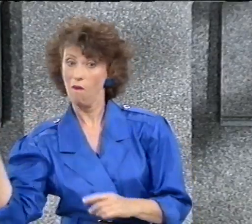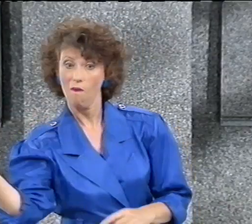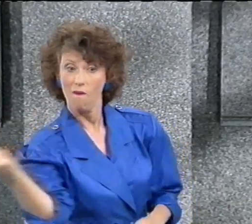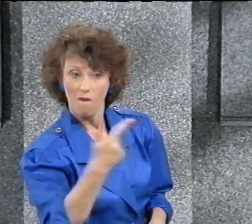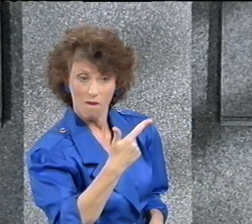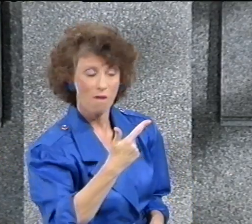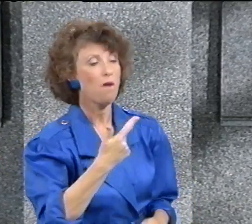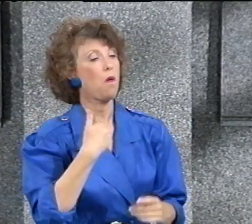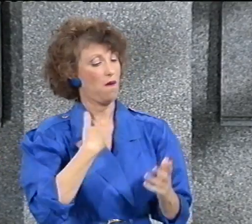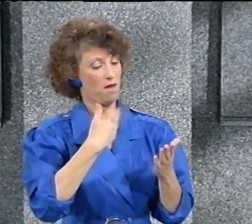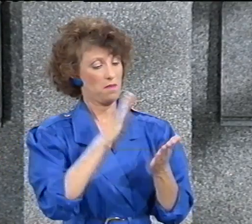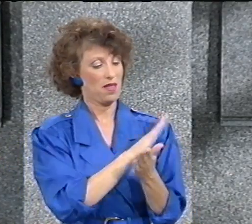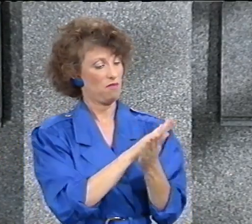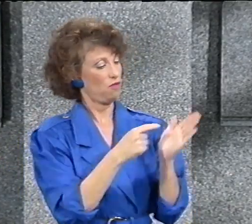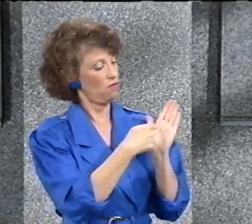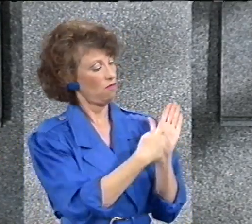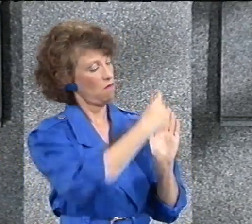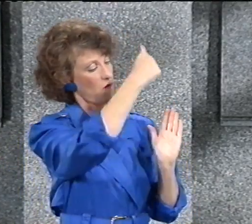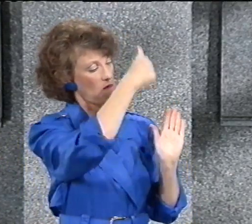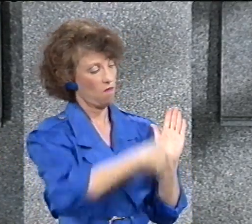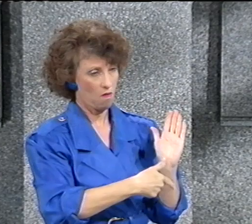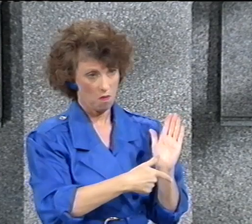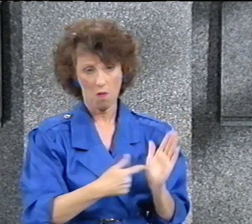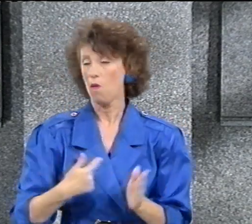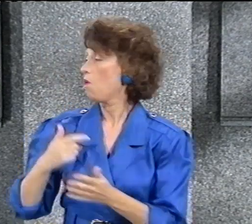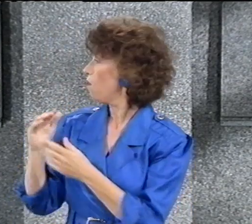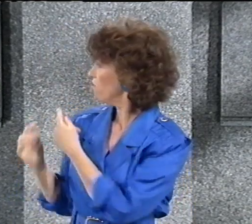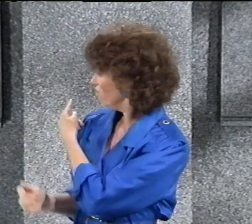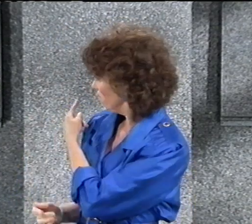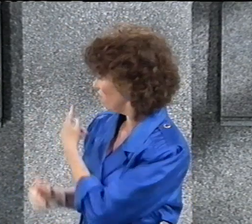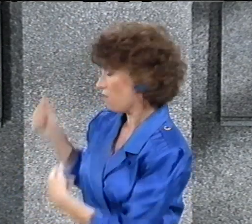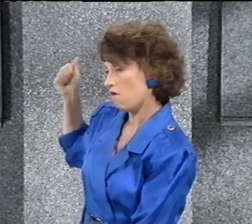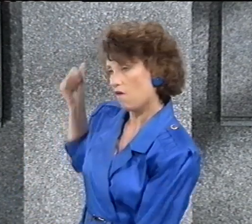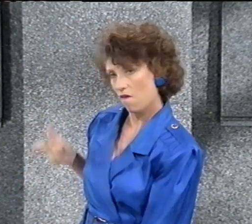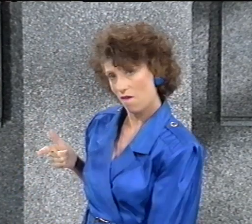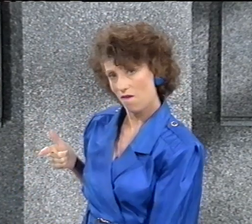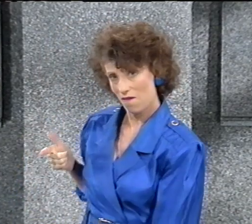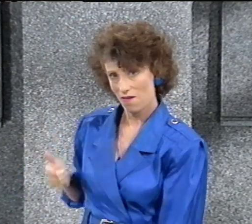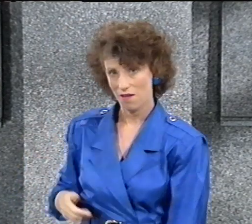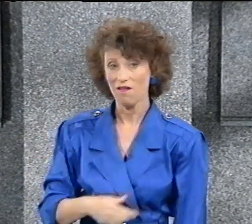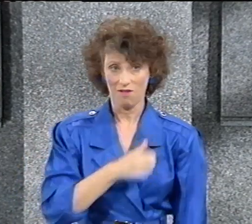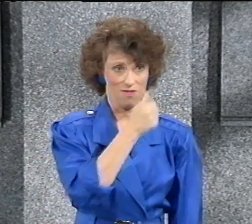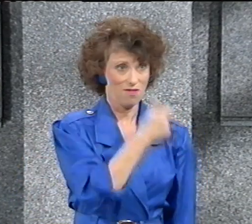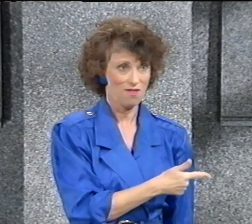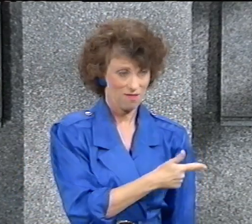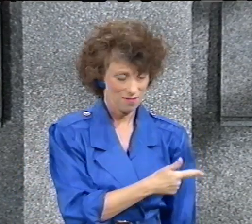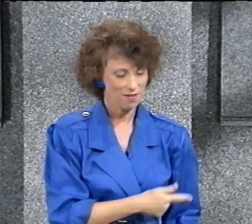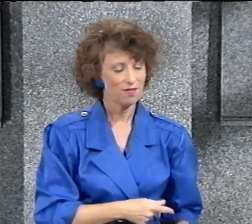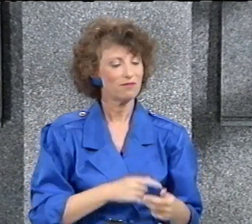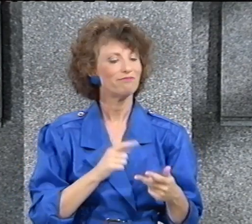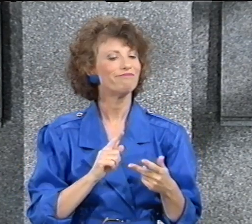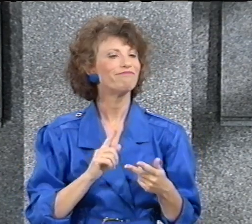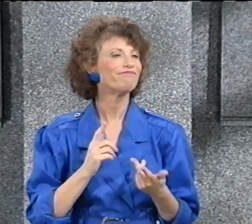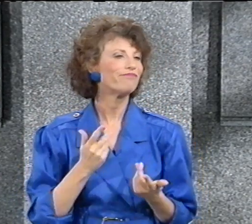I can talk to all of you, or I can show you a list of words, or use all this way.